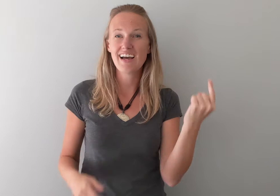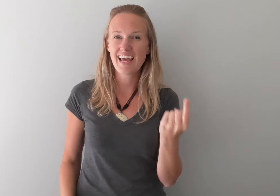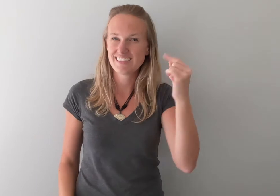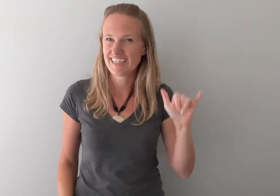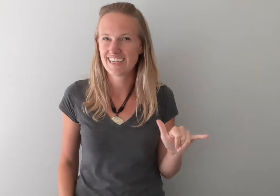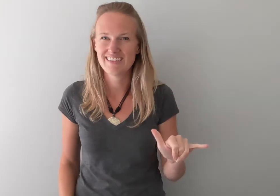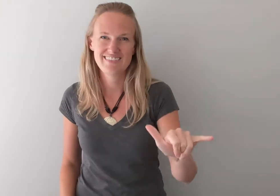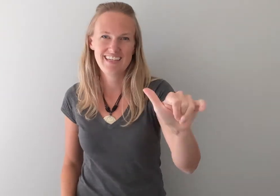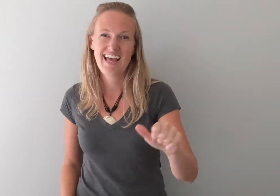unending.